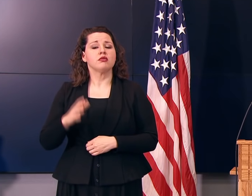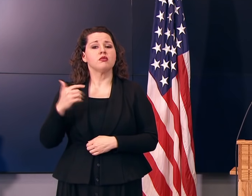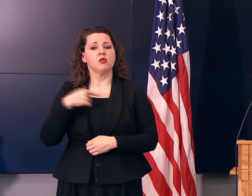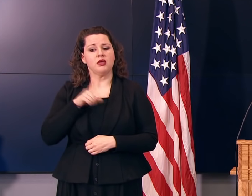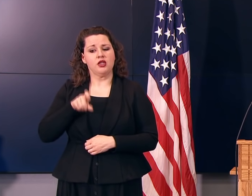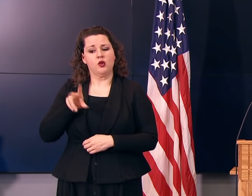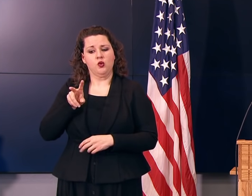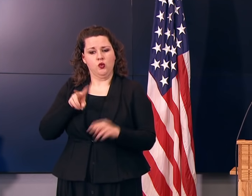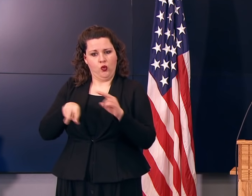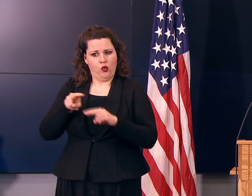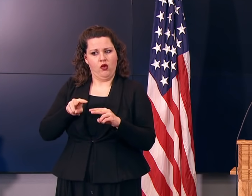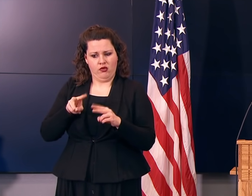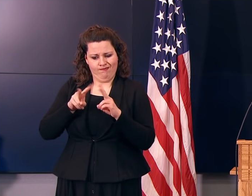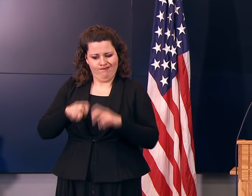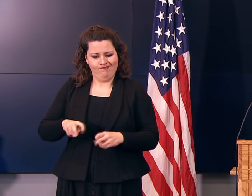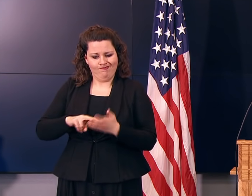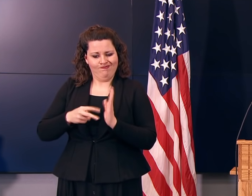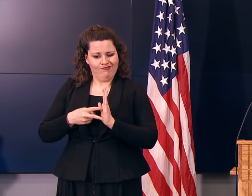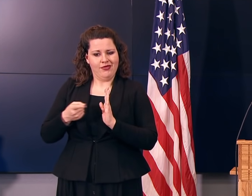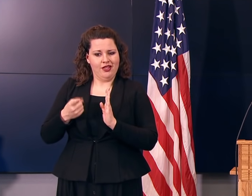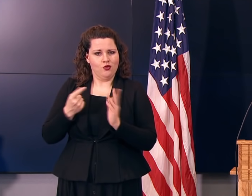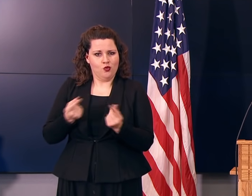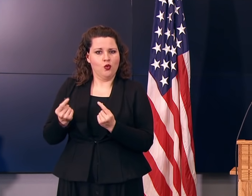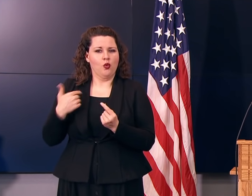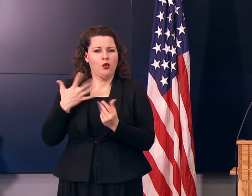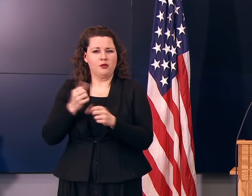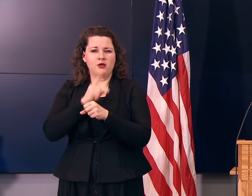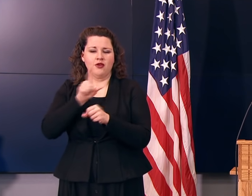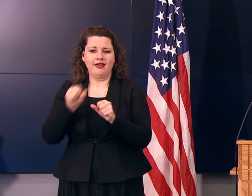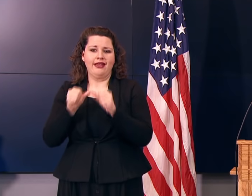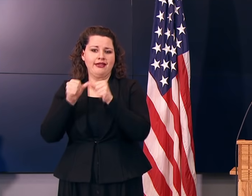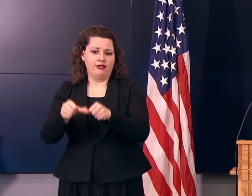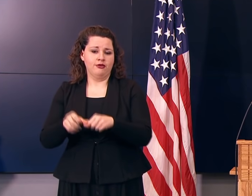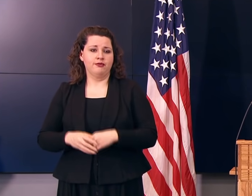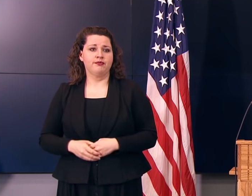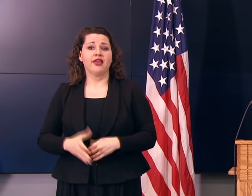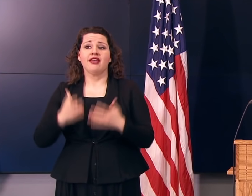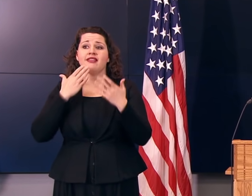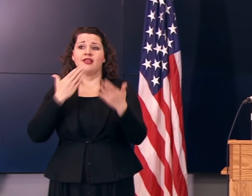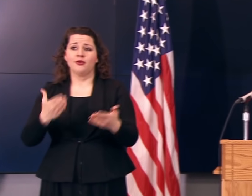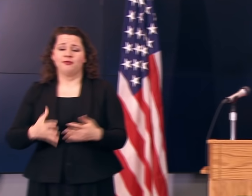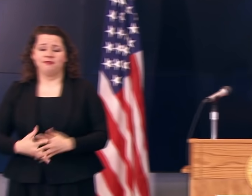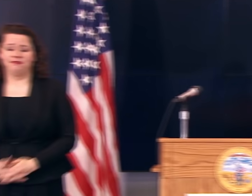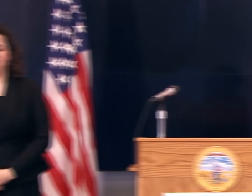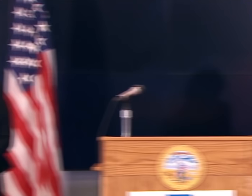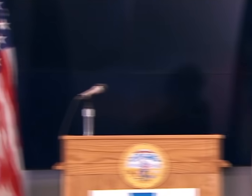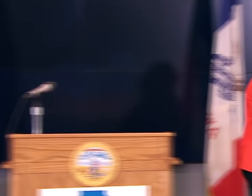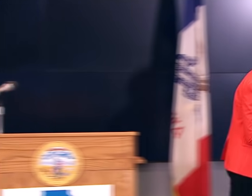a look at what that entails to make sure that we can continue to do that. Thanks, everyone. Thank you.